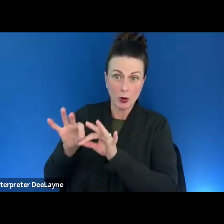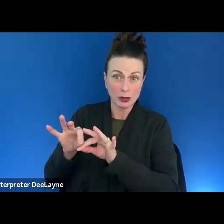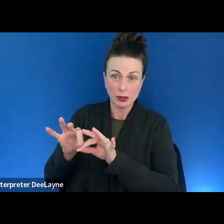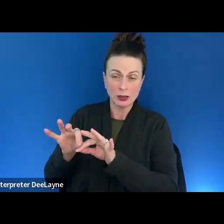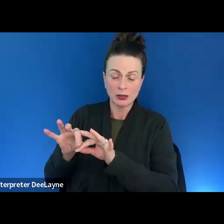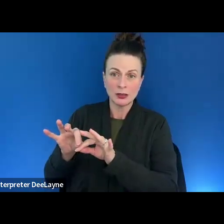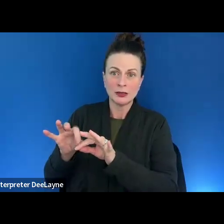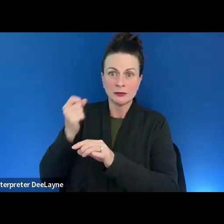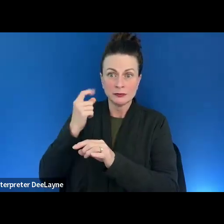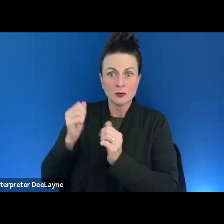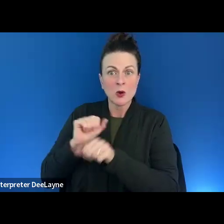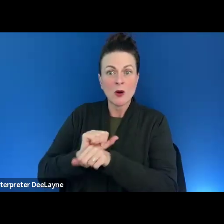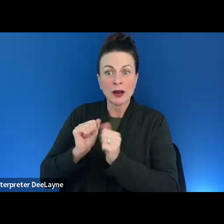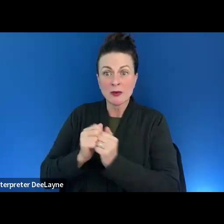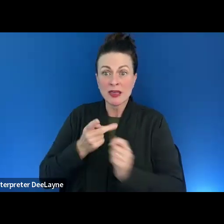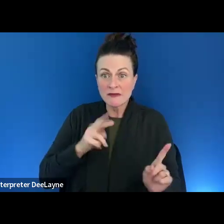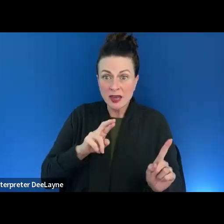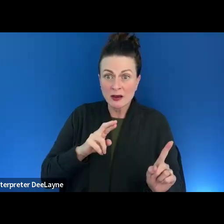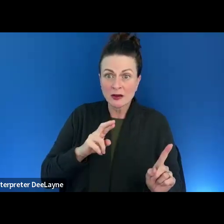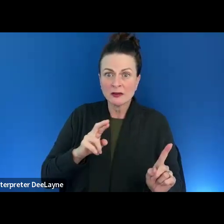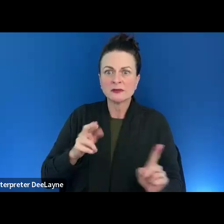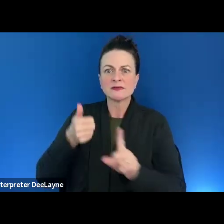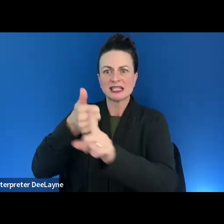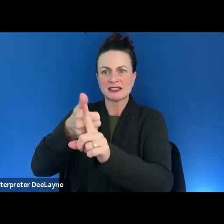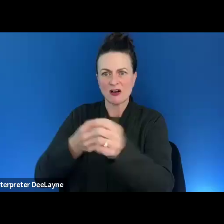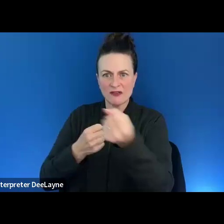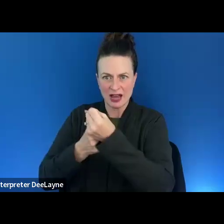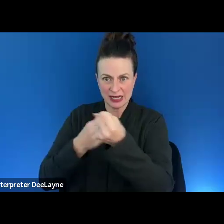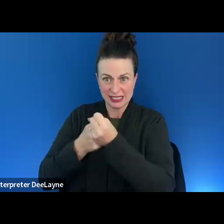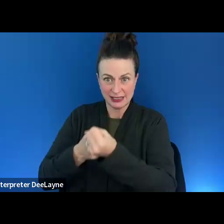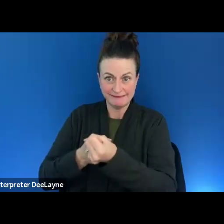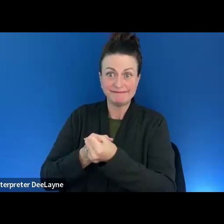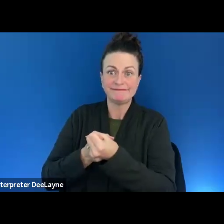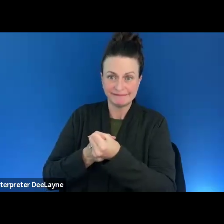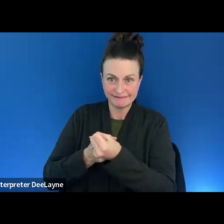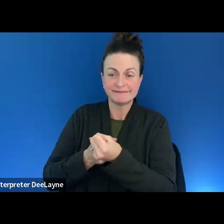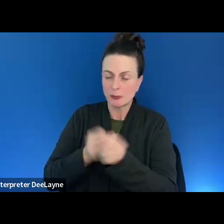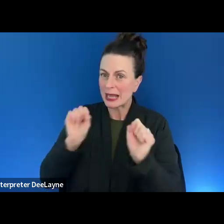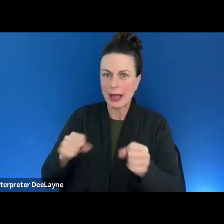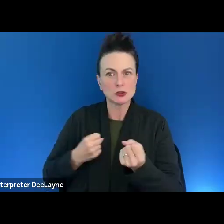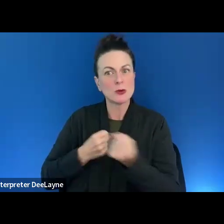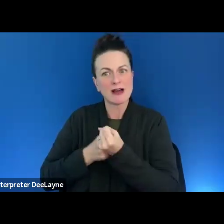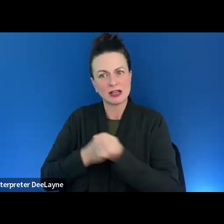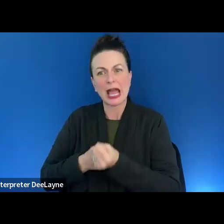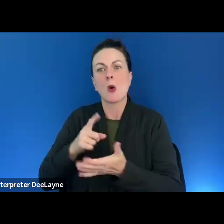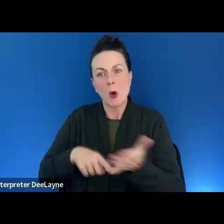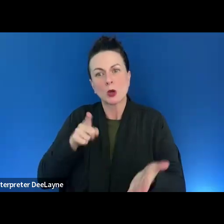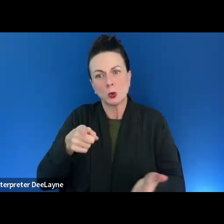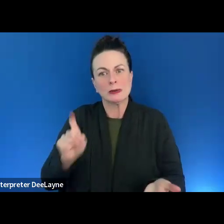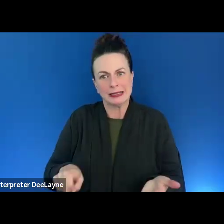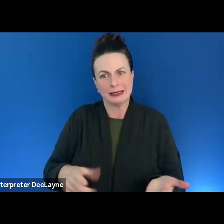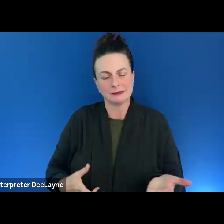us to understand when working with VR is the importance of self-advocacy, right? And being able to really advocate for what it is that we